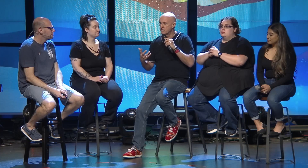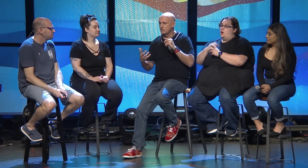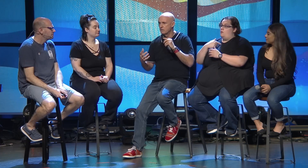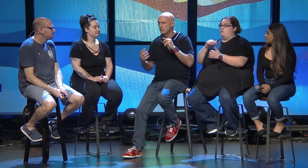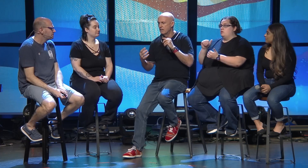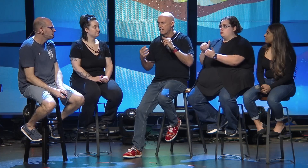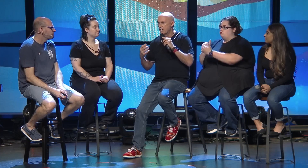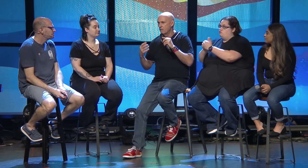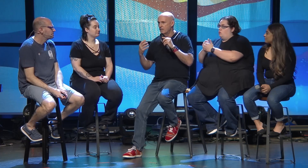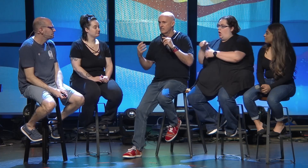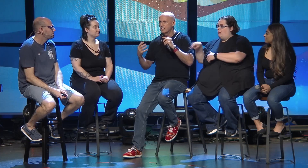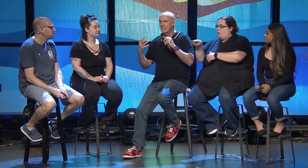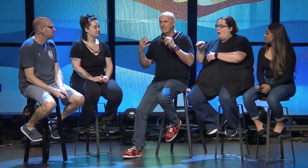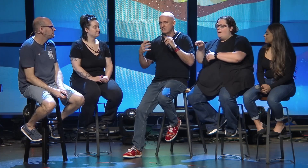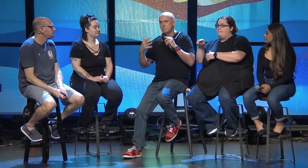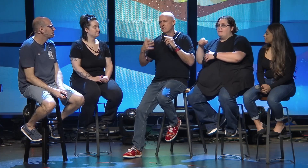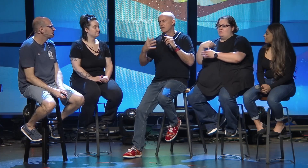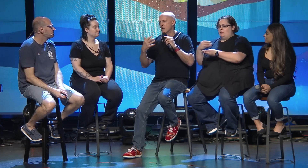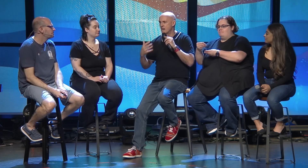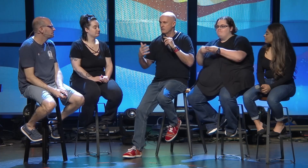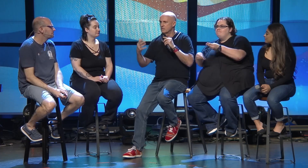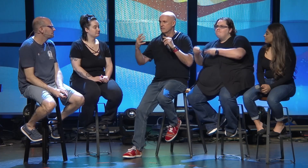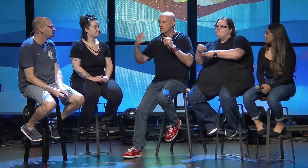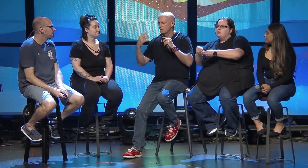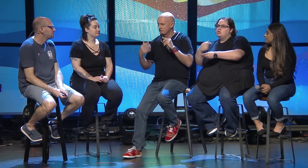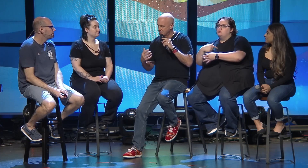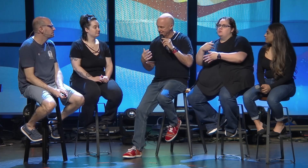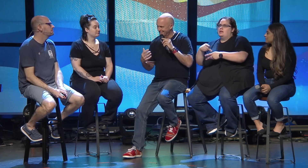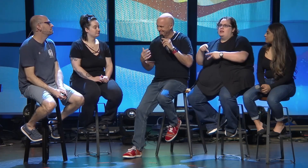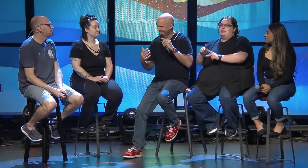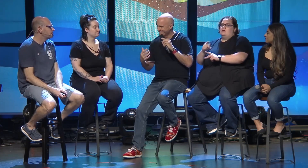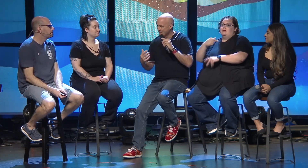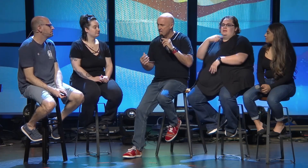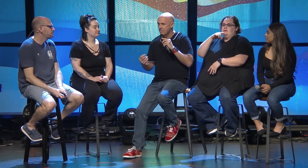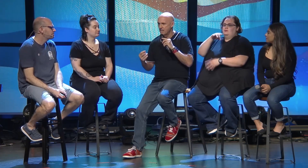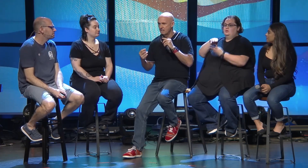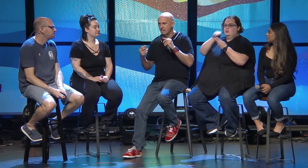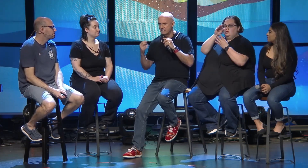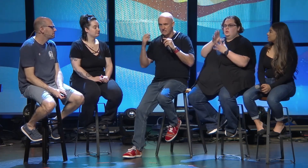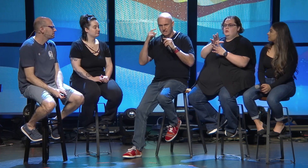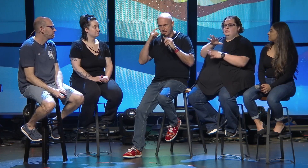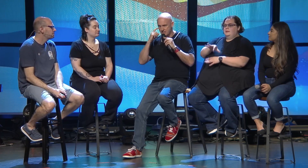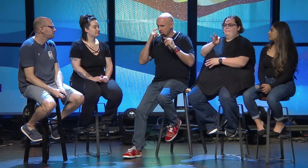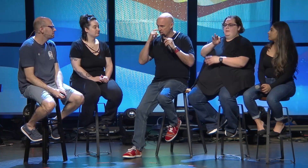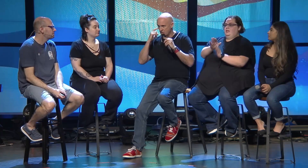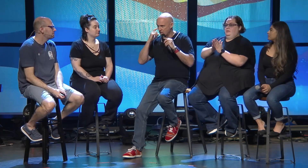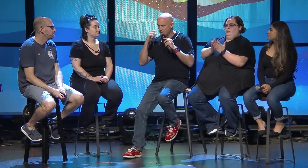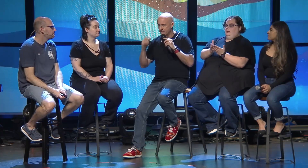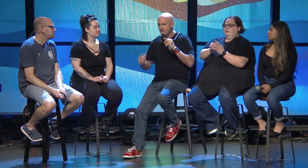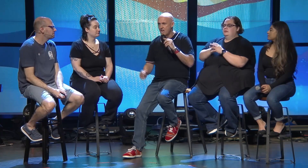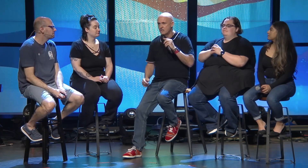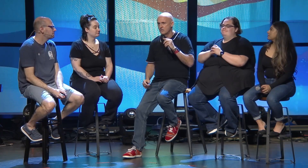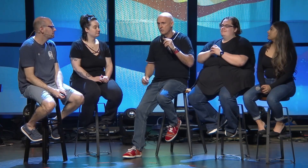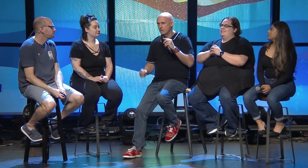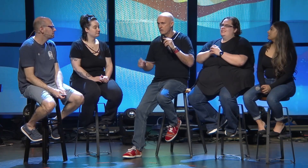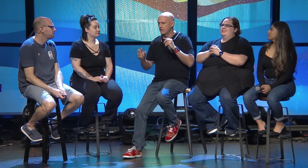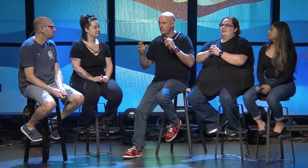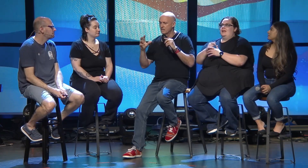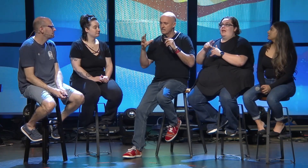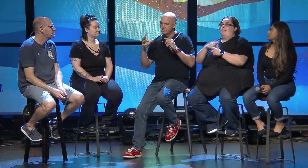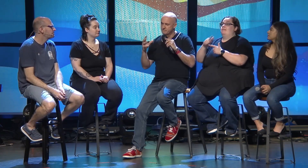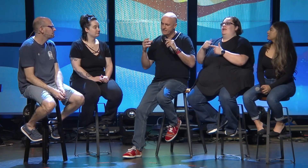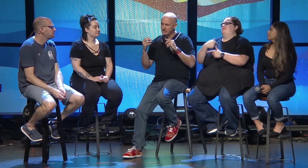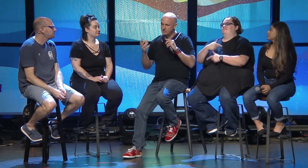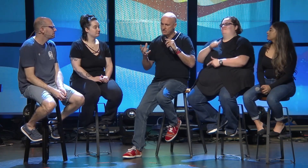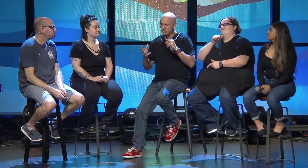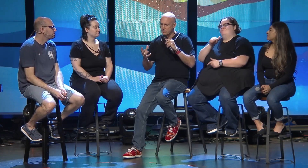the budget, we let the kids pick the novels of choice. Then I said, this isn't good enough. So we